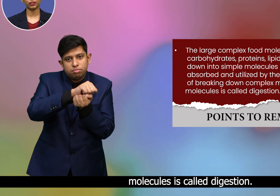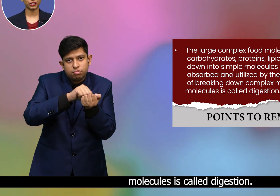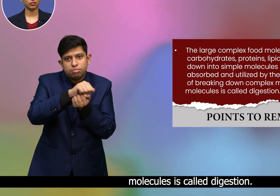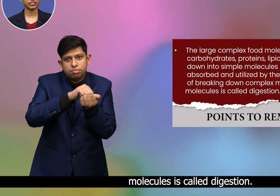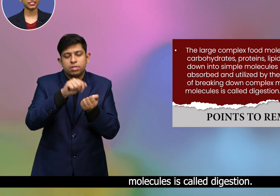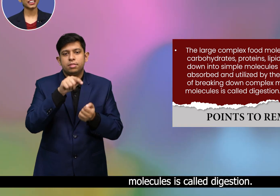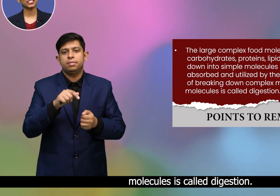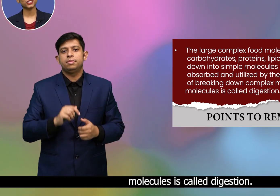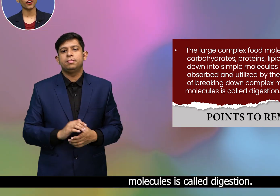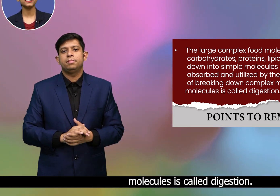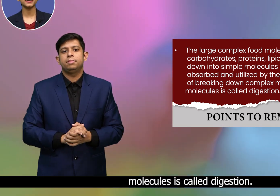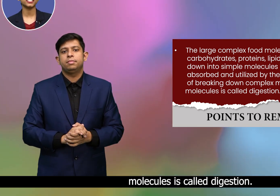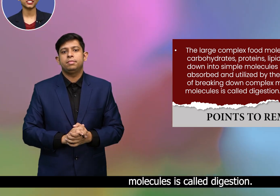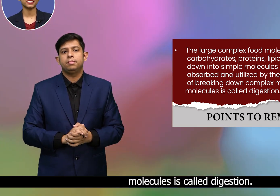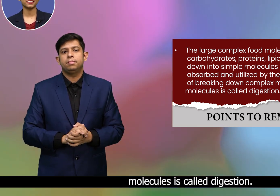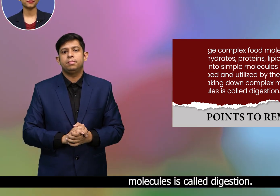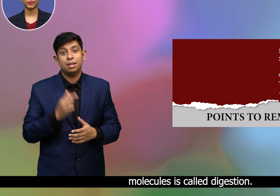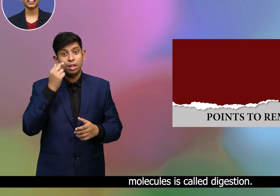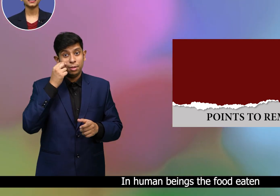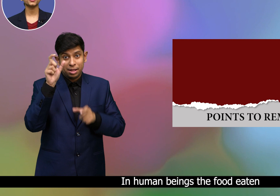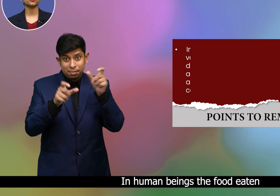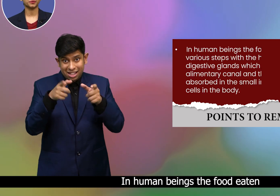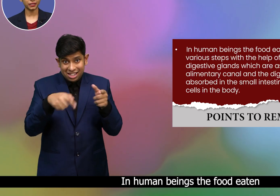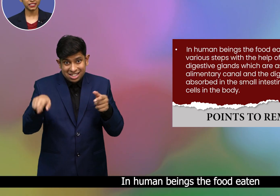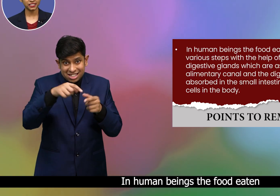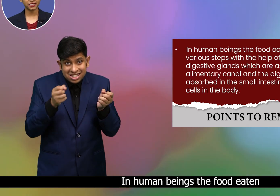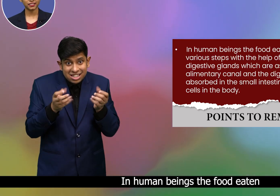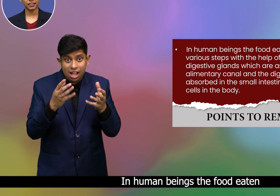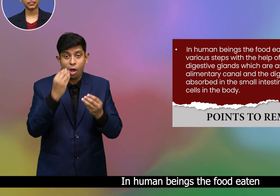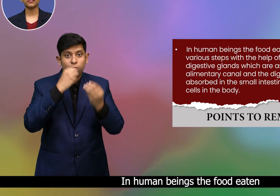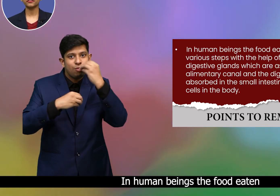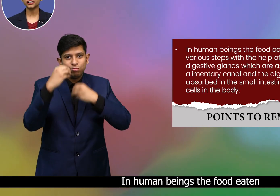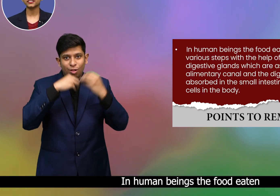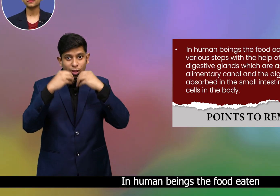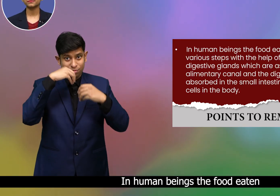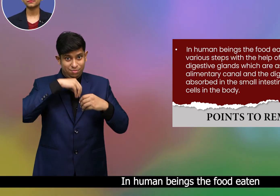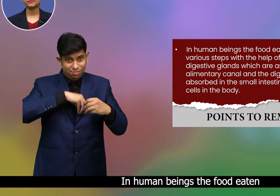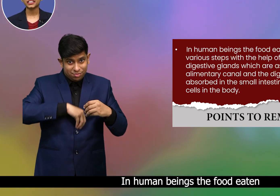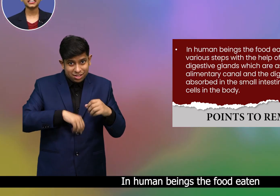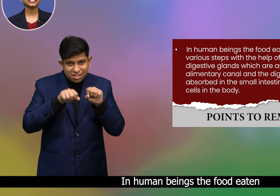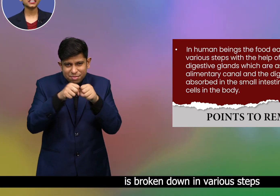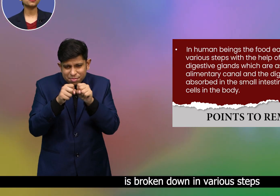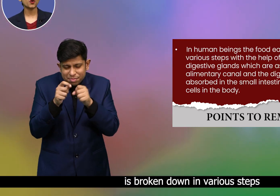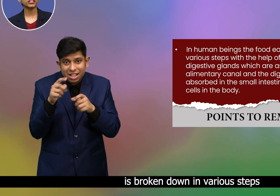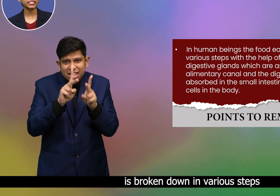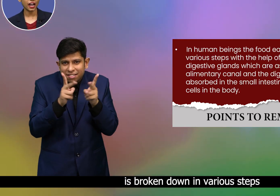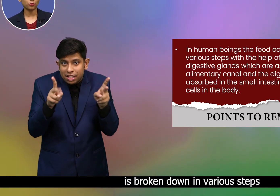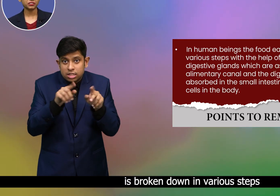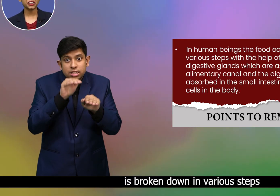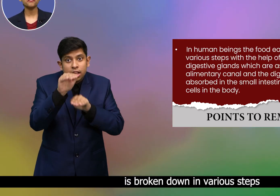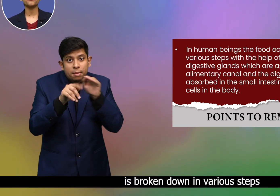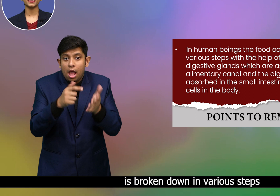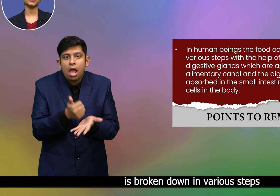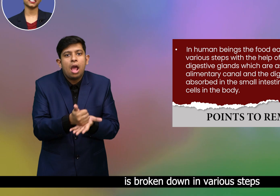simple molecules is called digestion. In human beings, the food eaten is broken